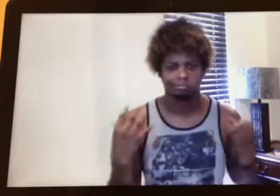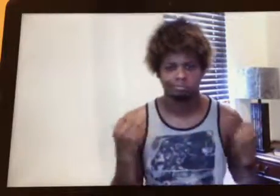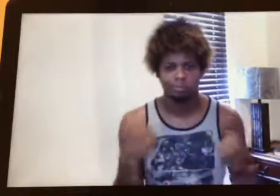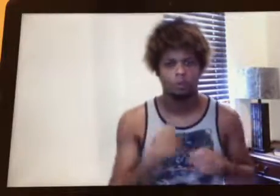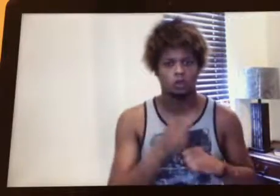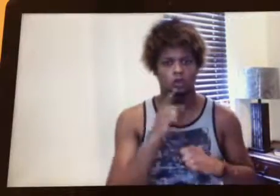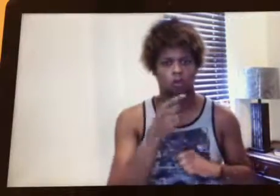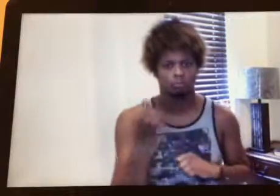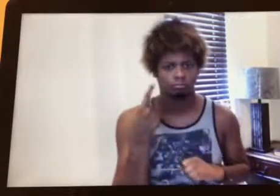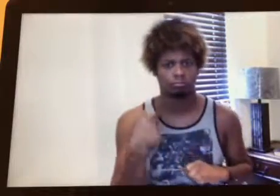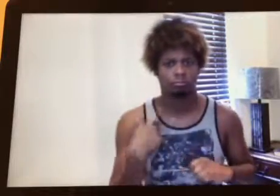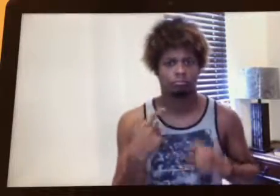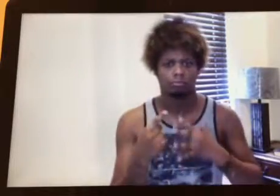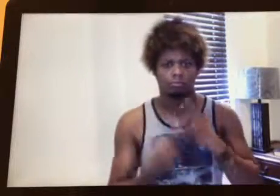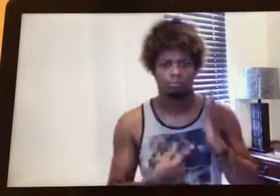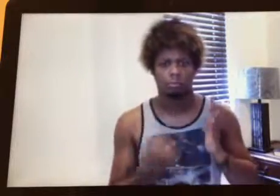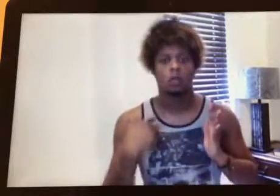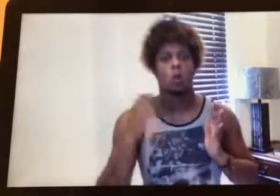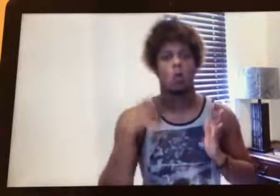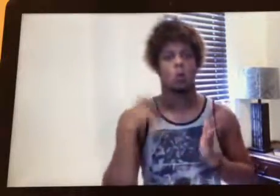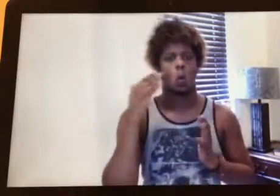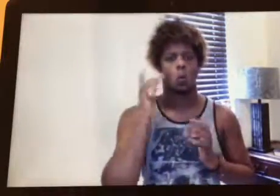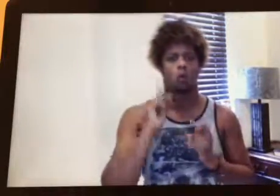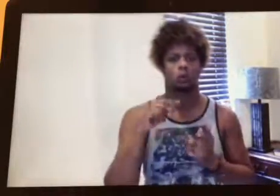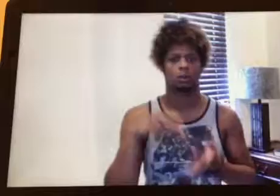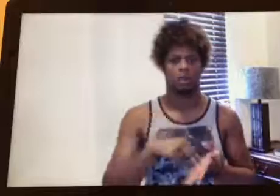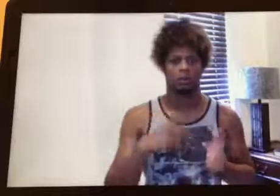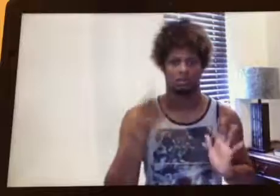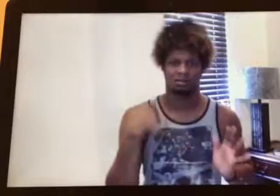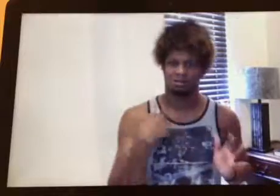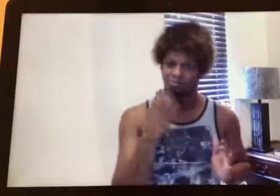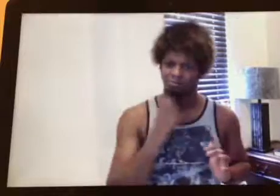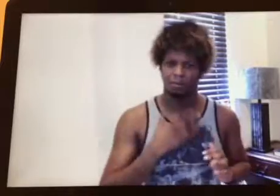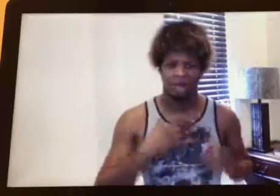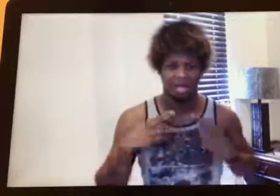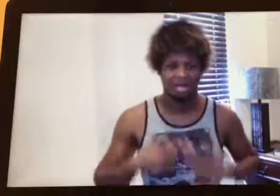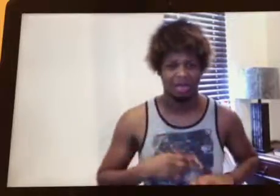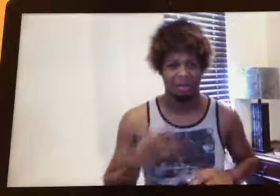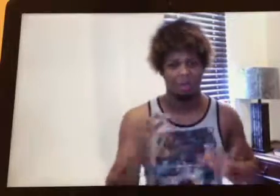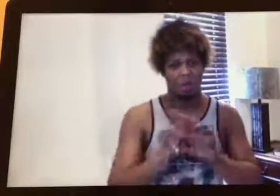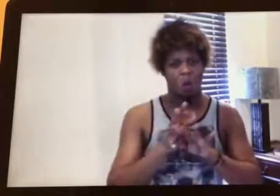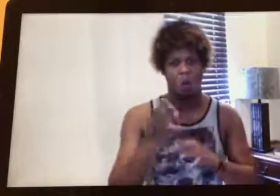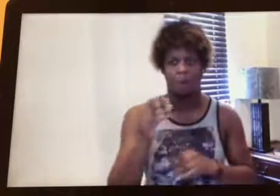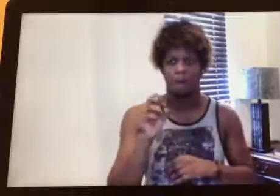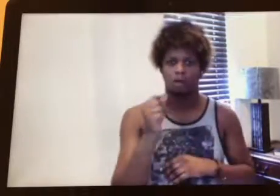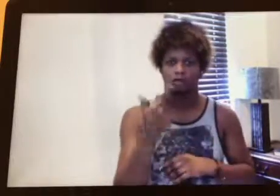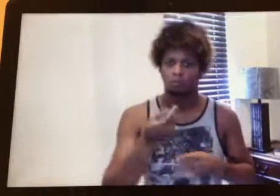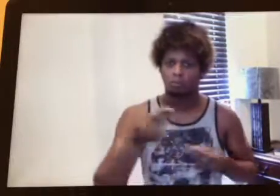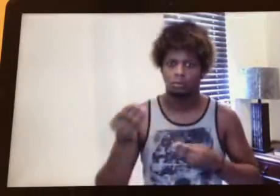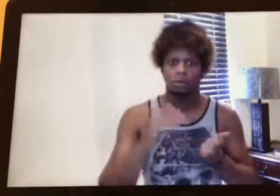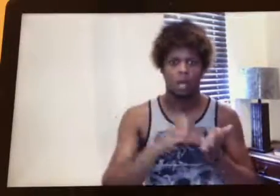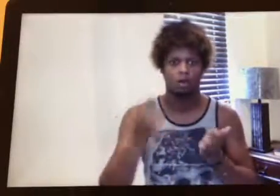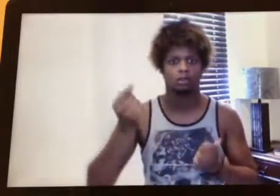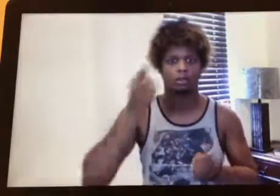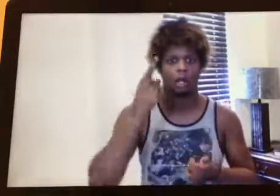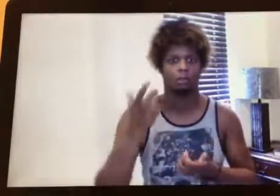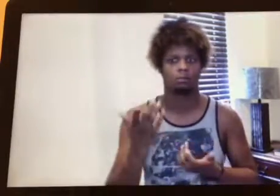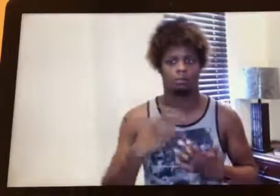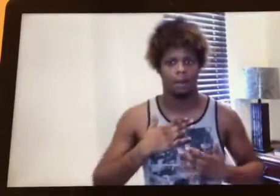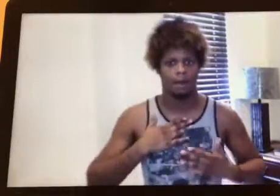you my interpreter? Do you understand me?" And asked them a few questions. And I was like, "This is my body. This is